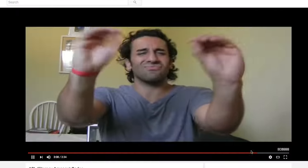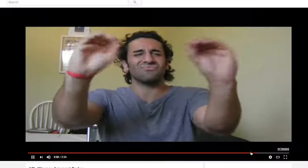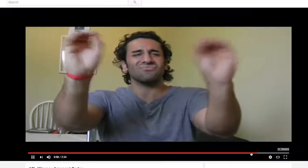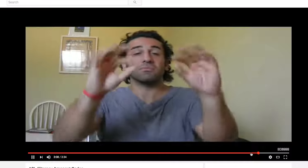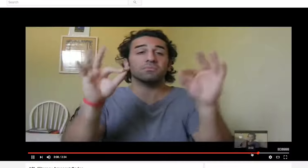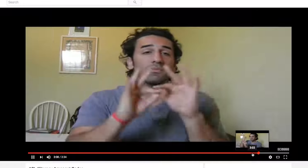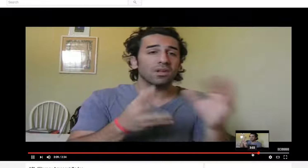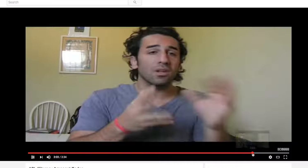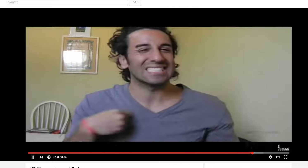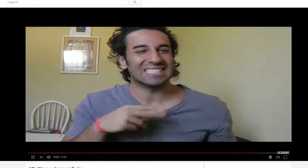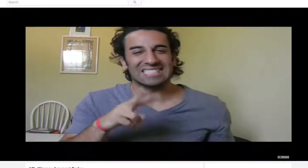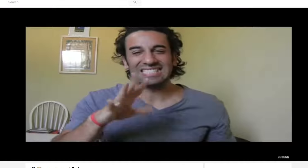me crazy.